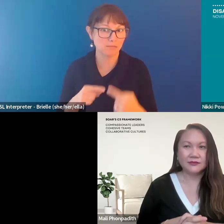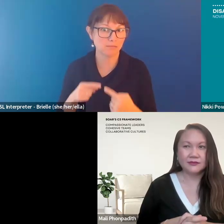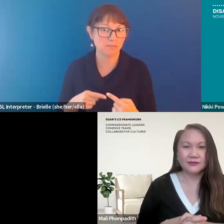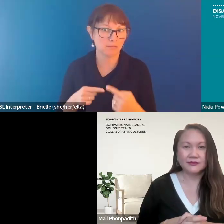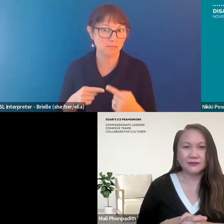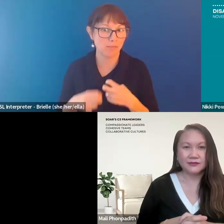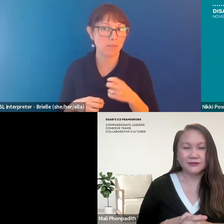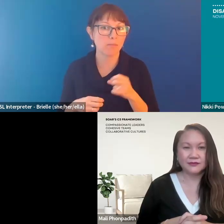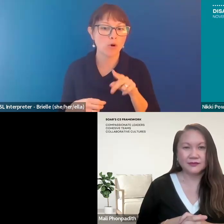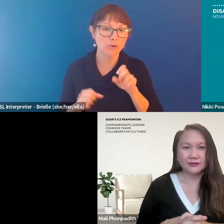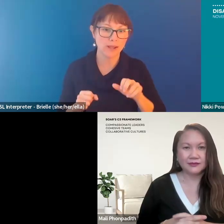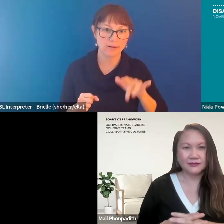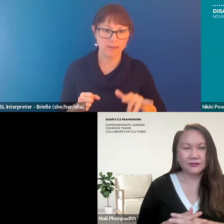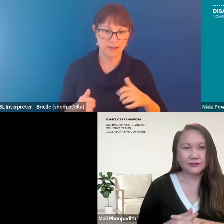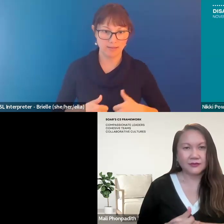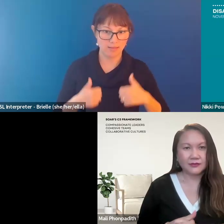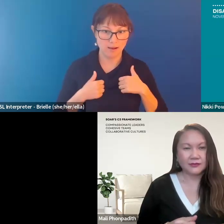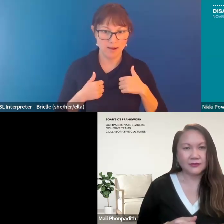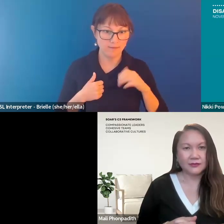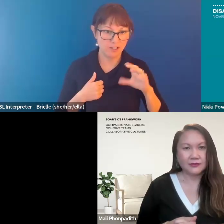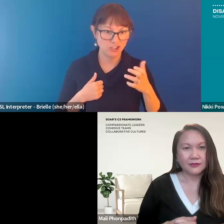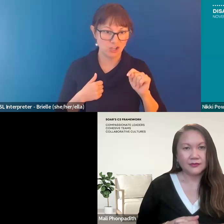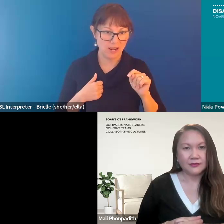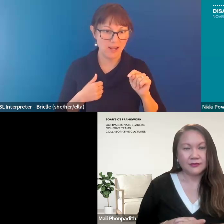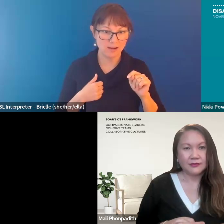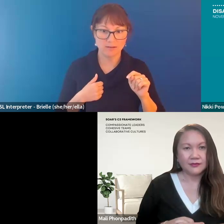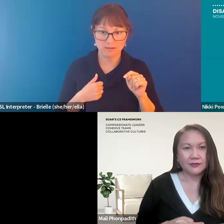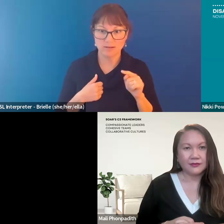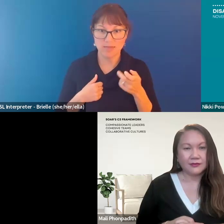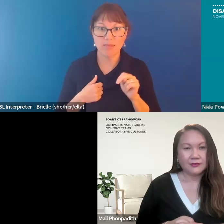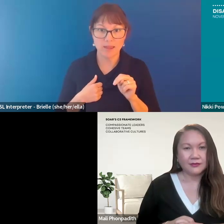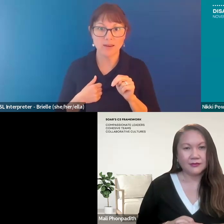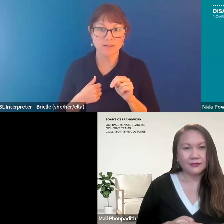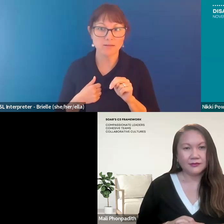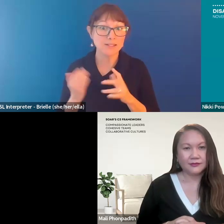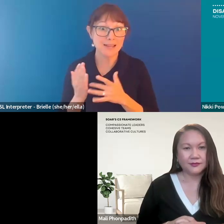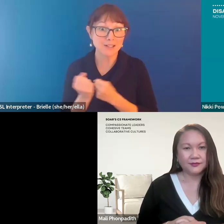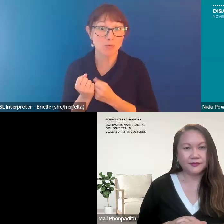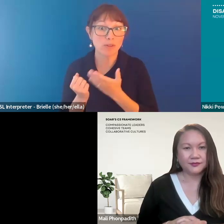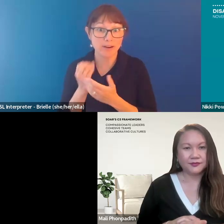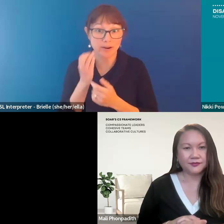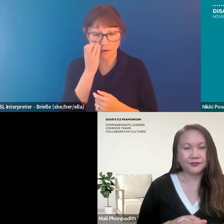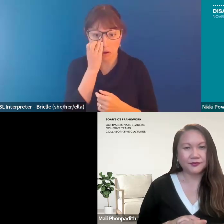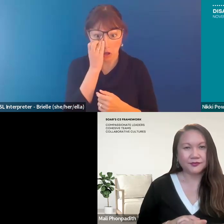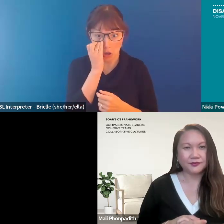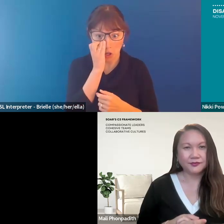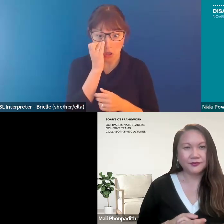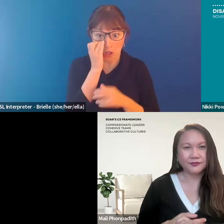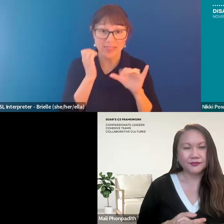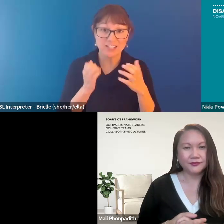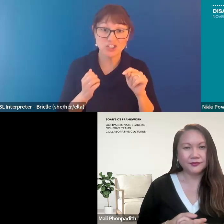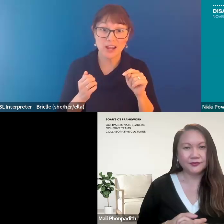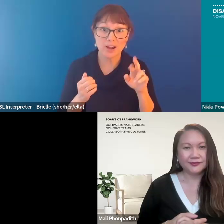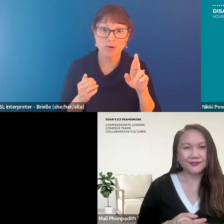can click on the live chat button in the menu bar and use the technical support chat room. That's a separate chat room for